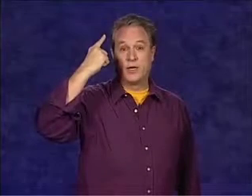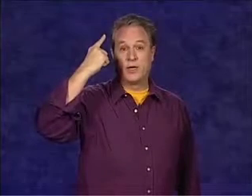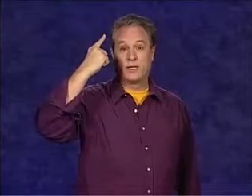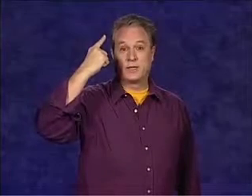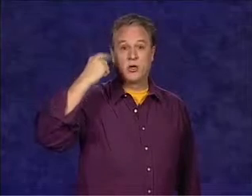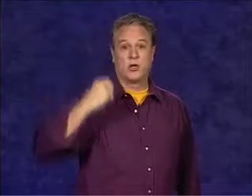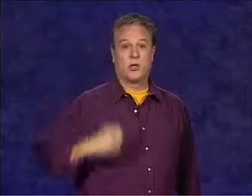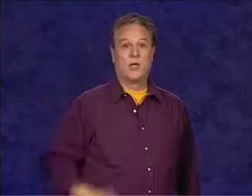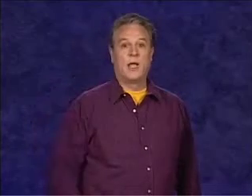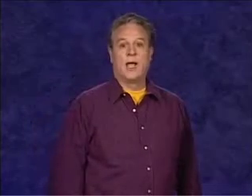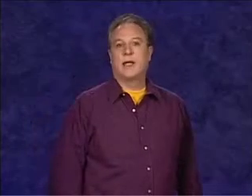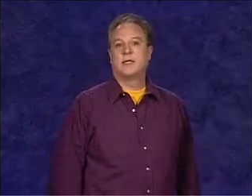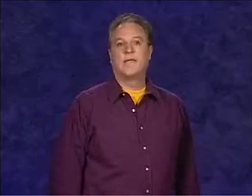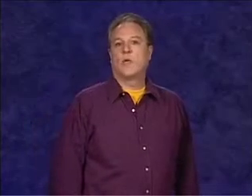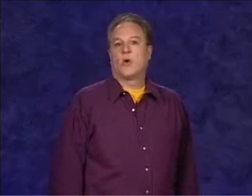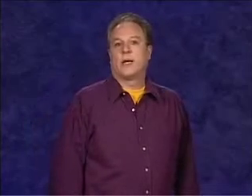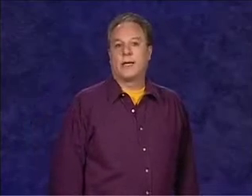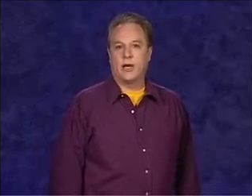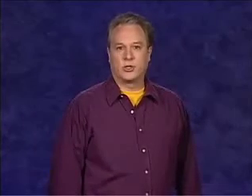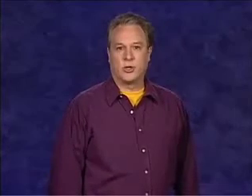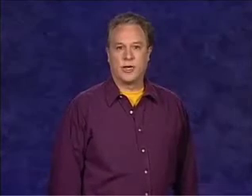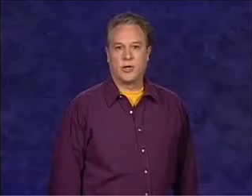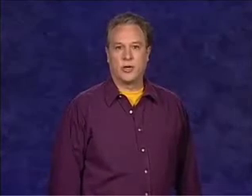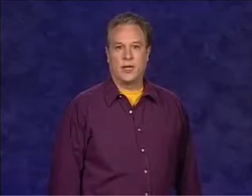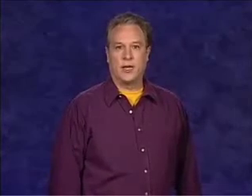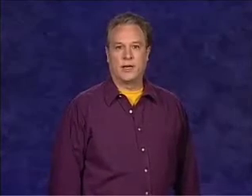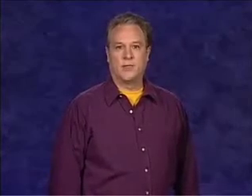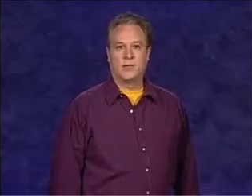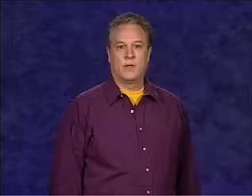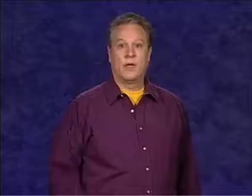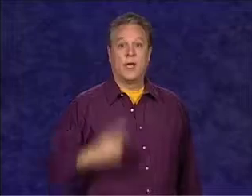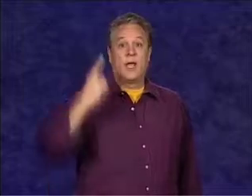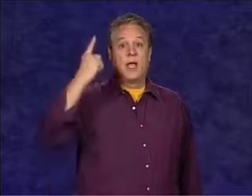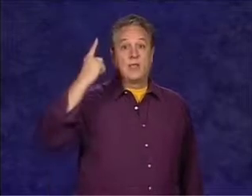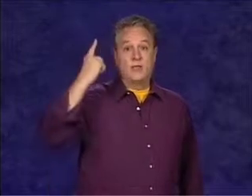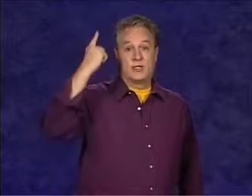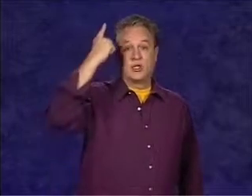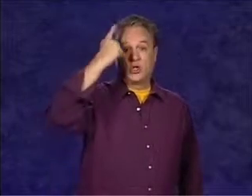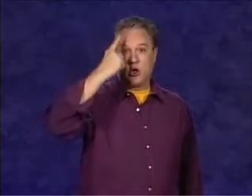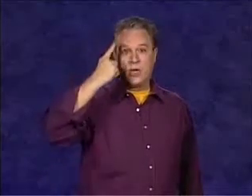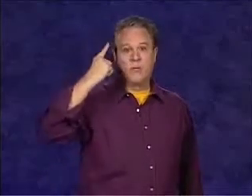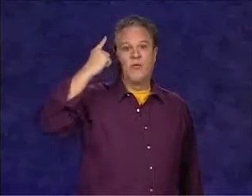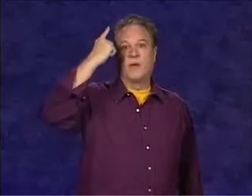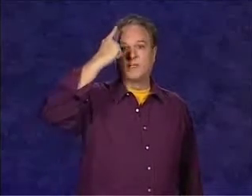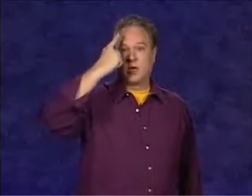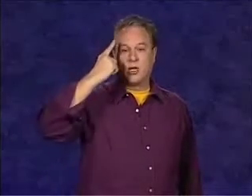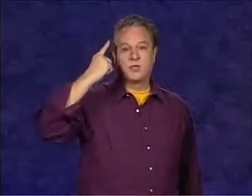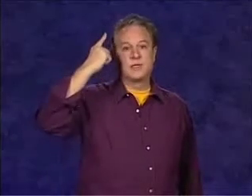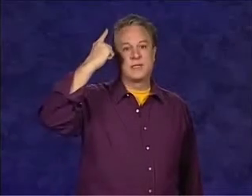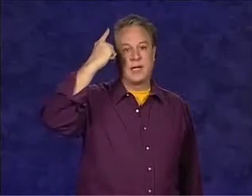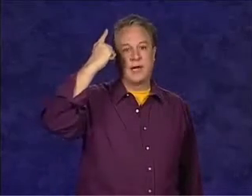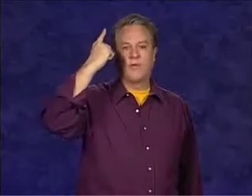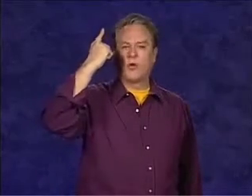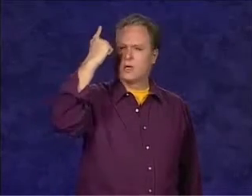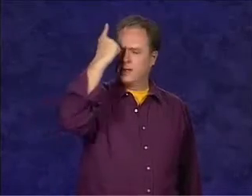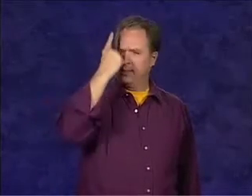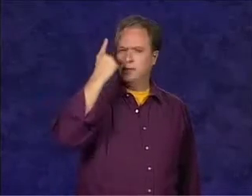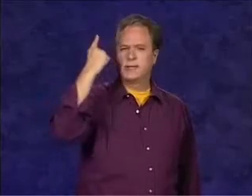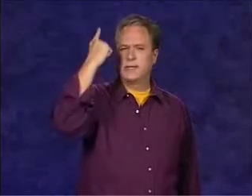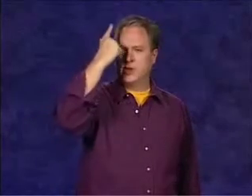in a circle as if it were a gear turning in your head. This turning movement is also the sign for